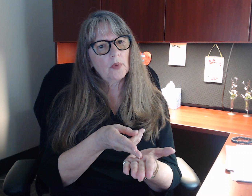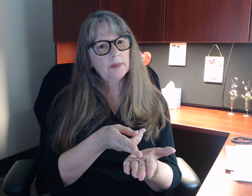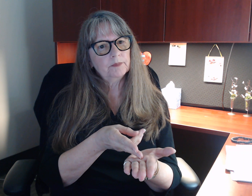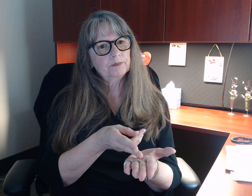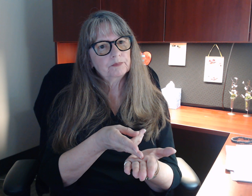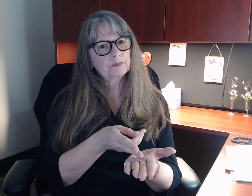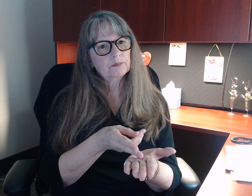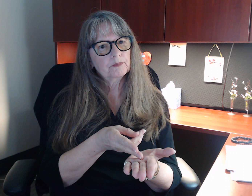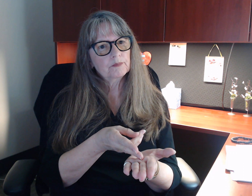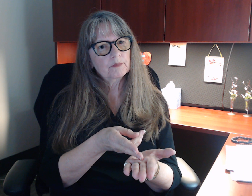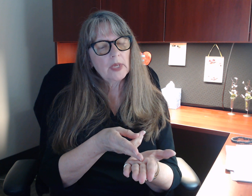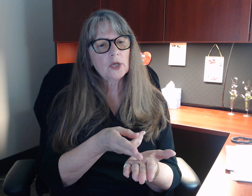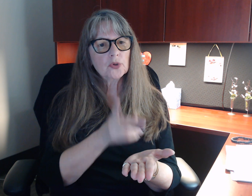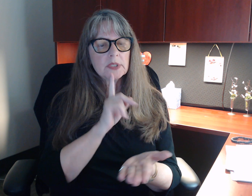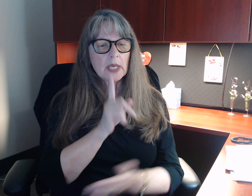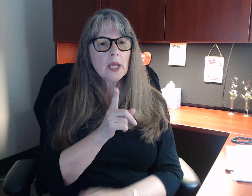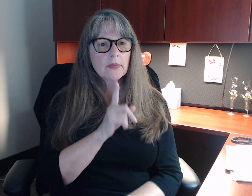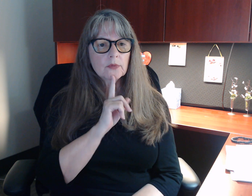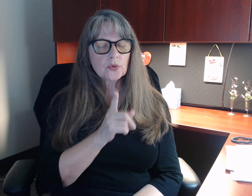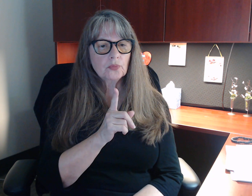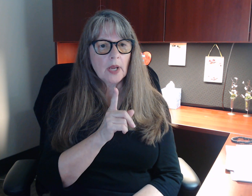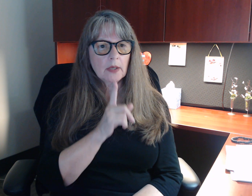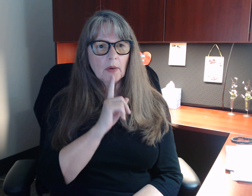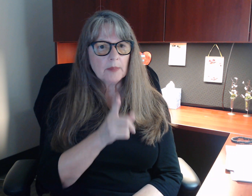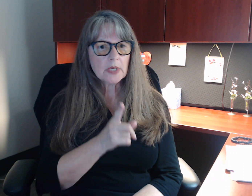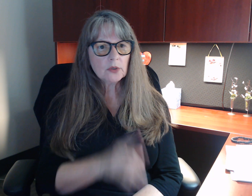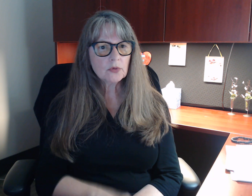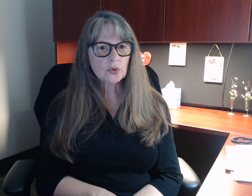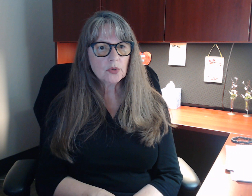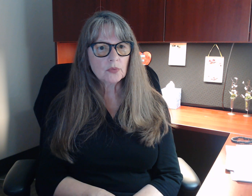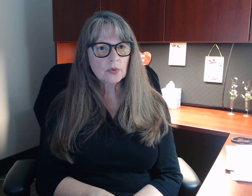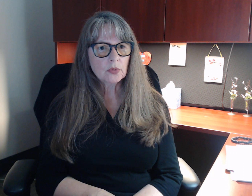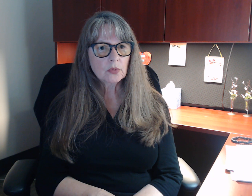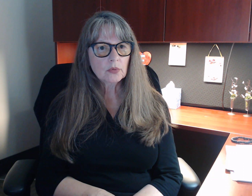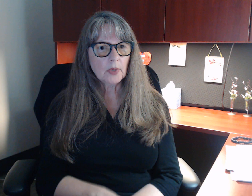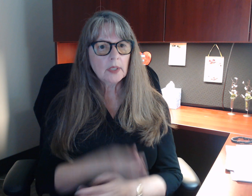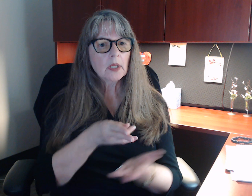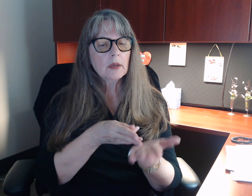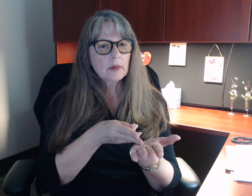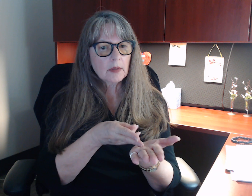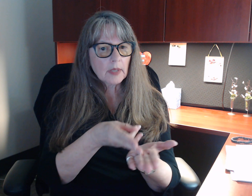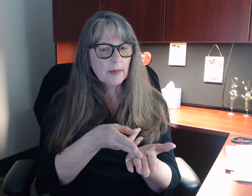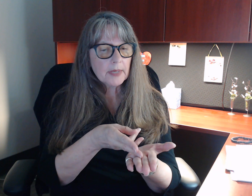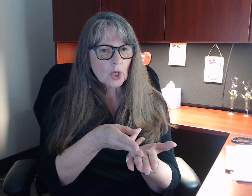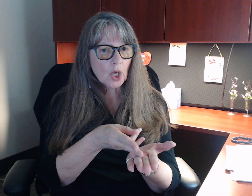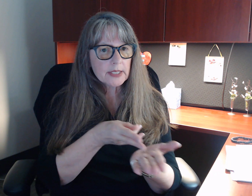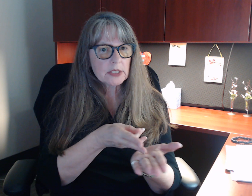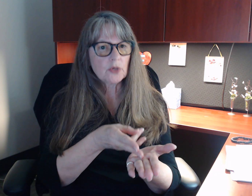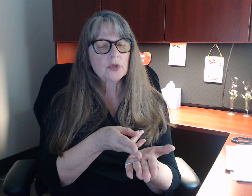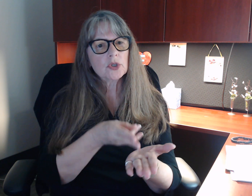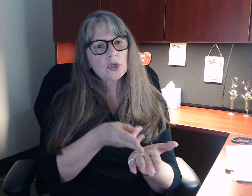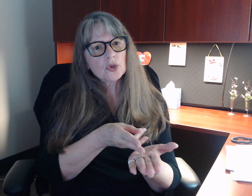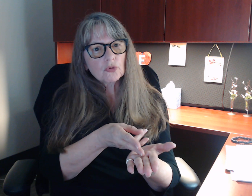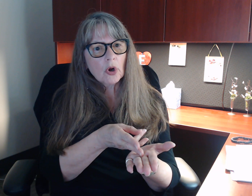one. Because you could say, I'm telling you the truth, right? I'm being honest here. This is a